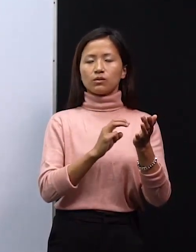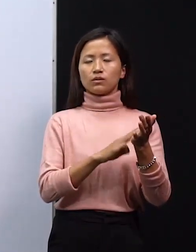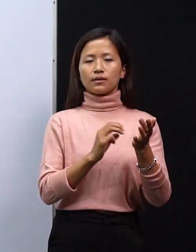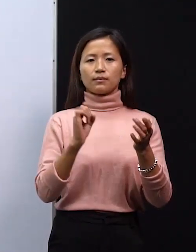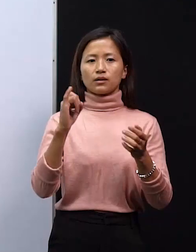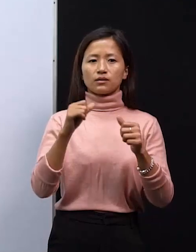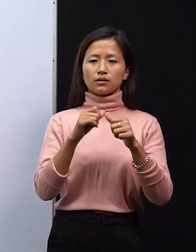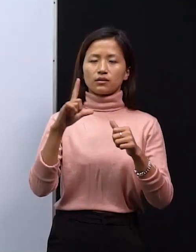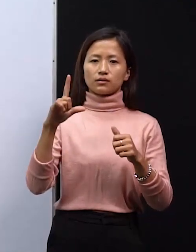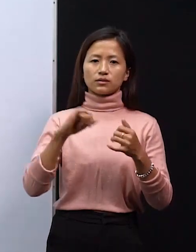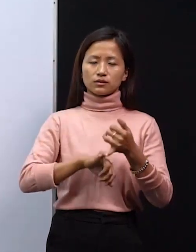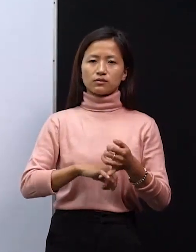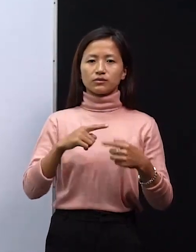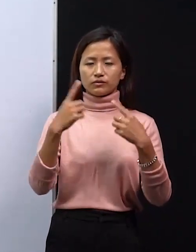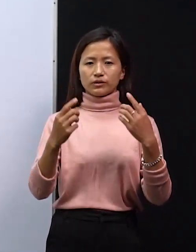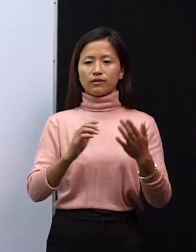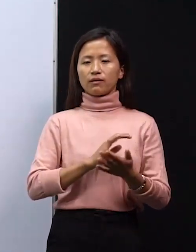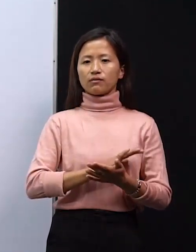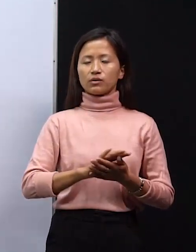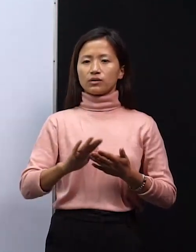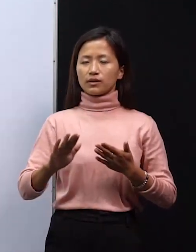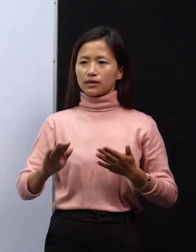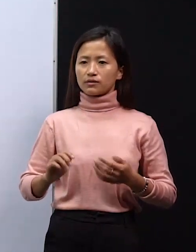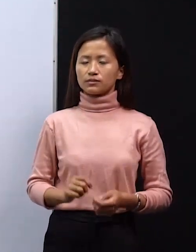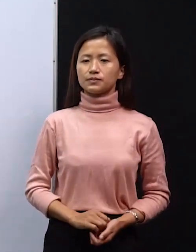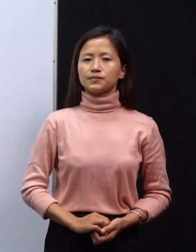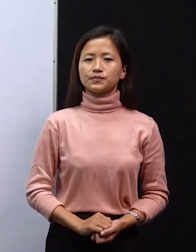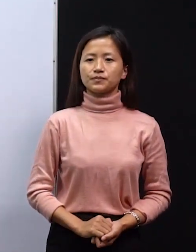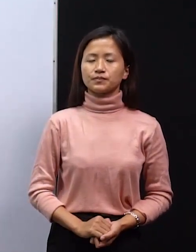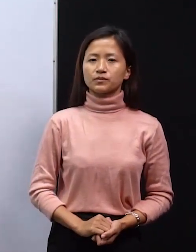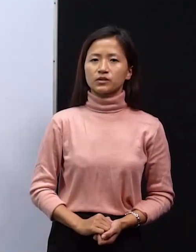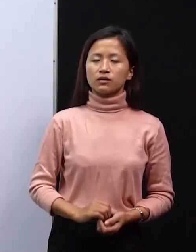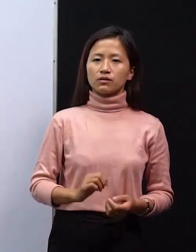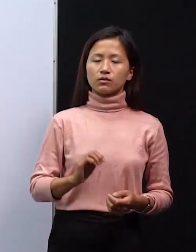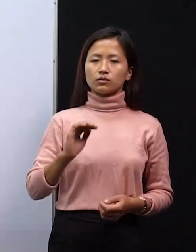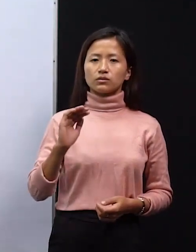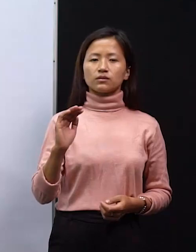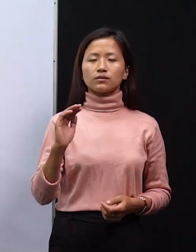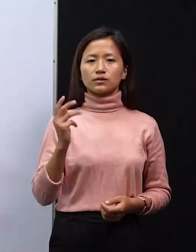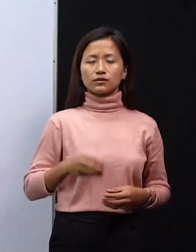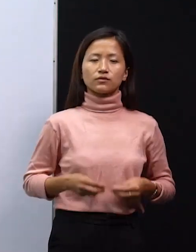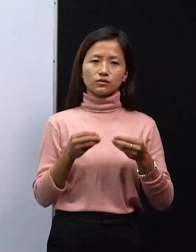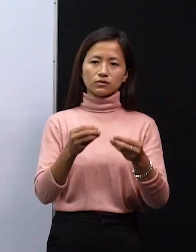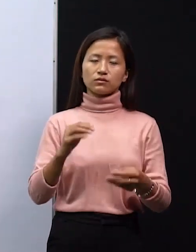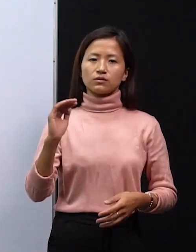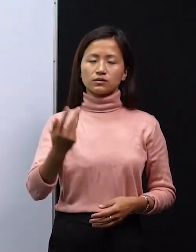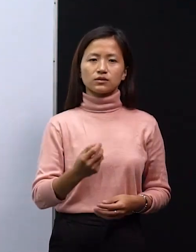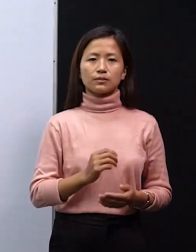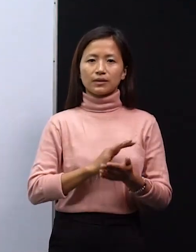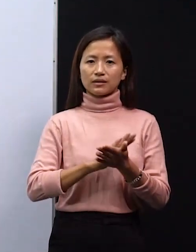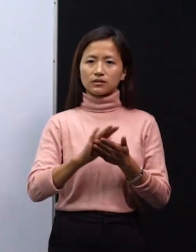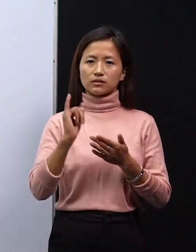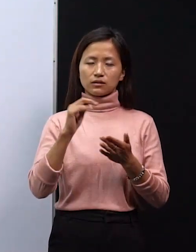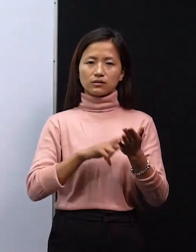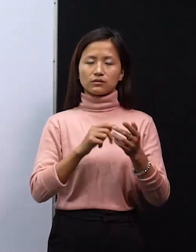Before we conclude, I will give you some hints on how to